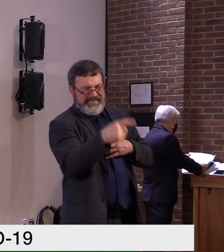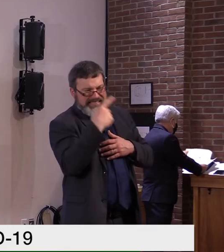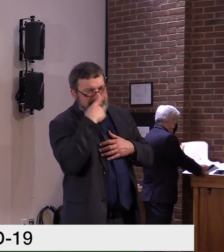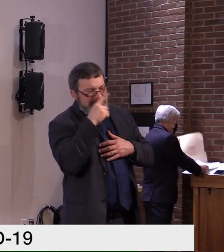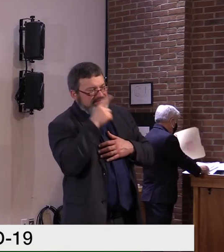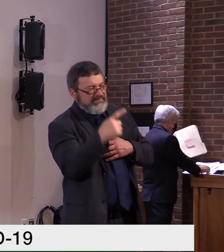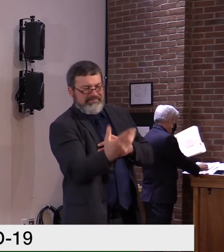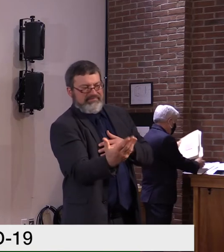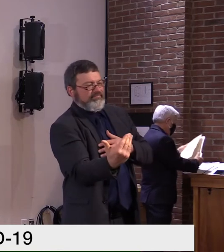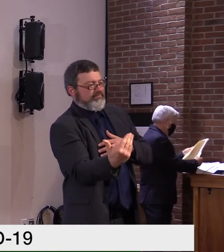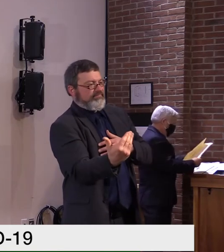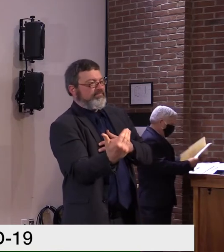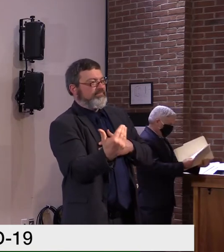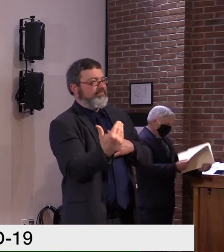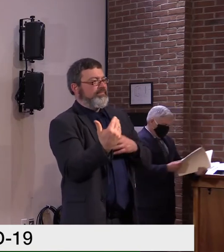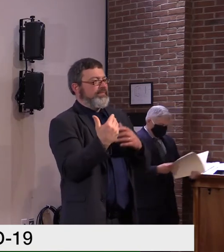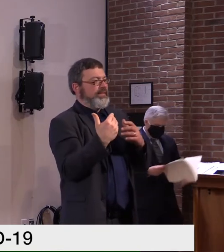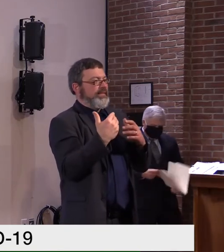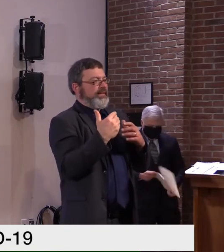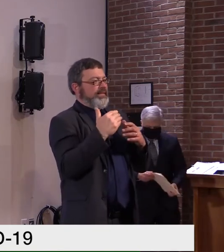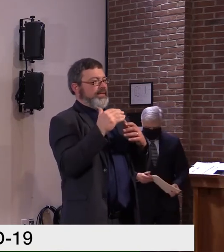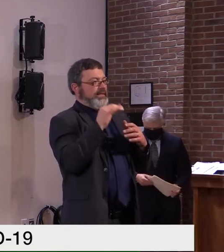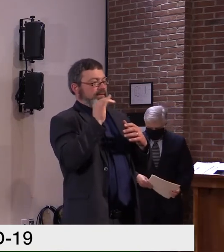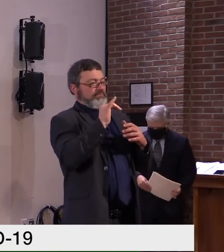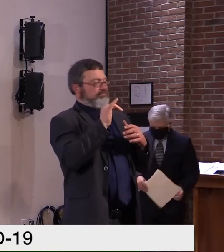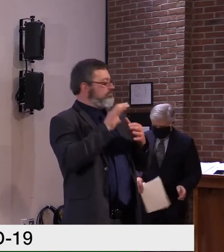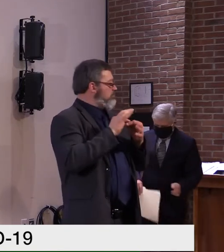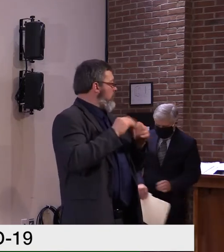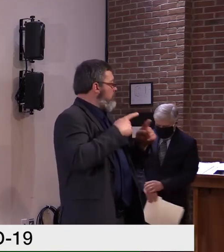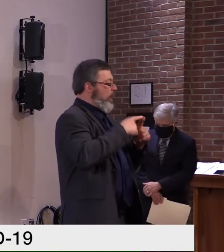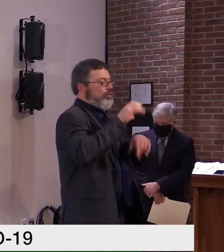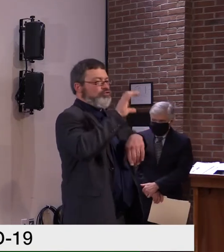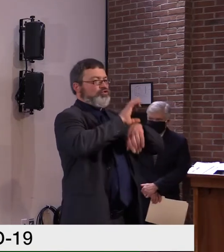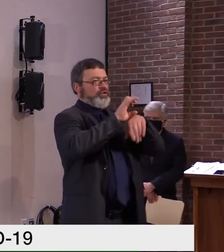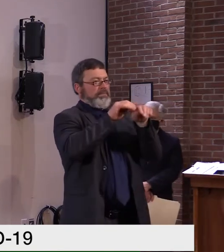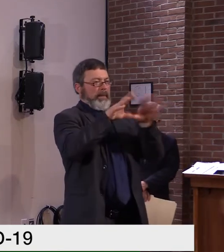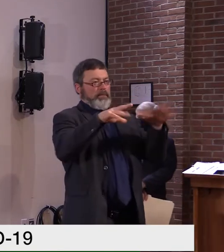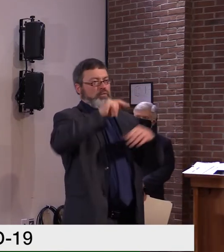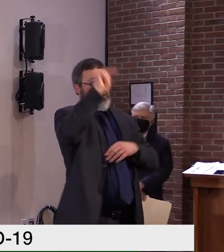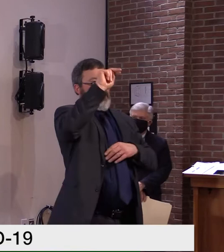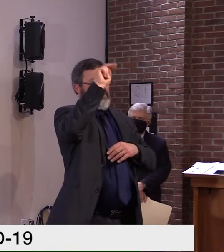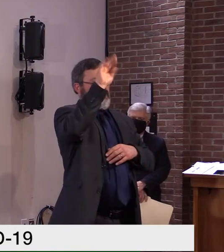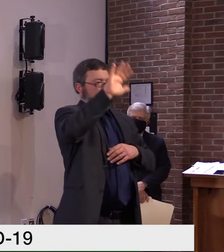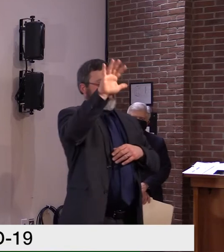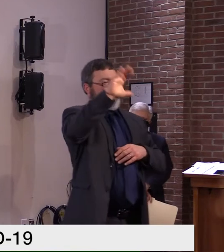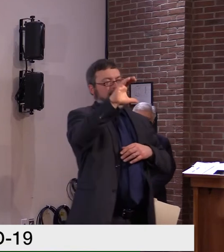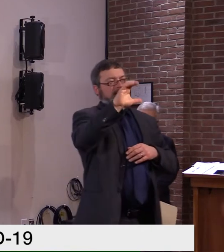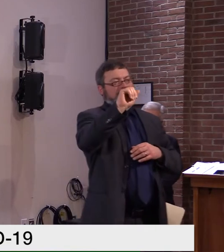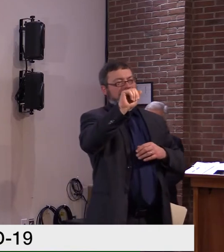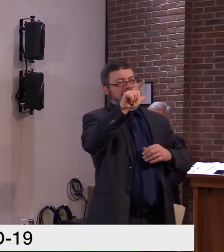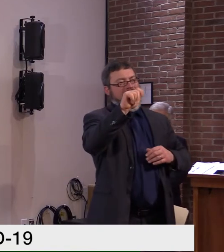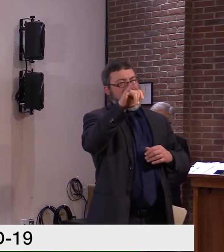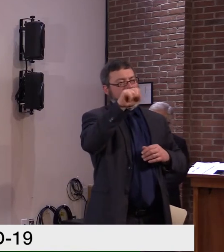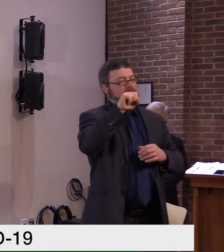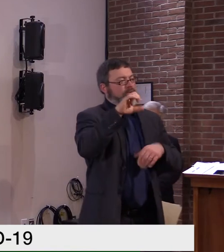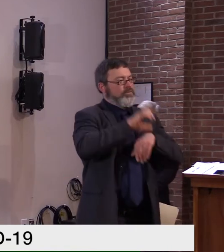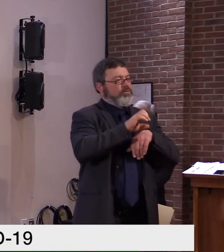defer to Dr. Levine and wait for him to come back. Maybe he won't come back if you ask the question, though.